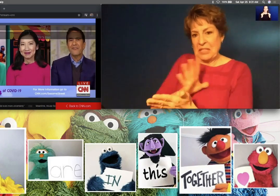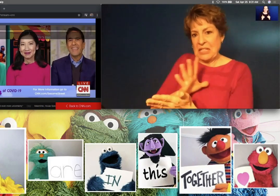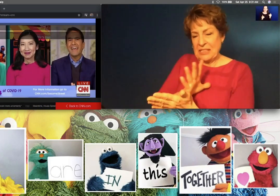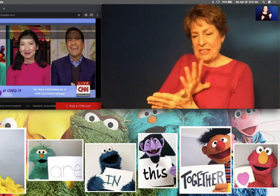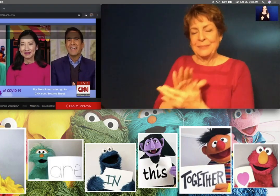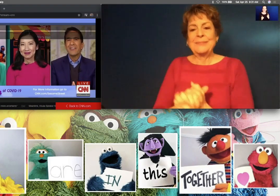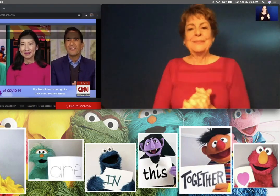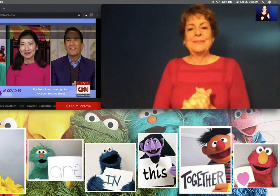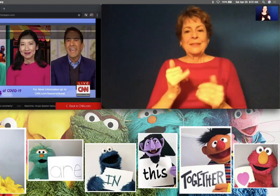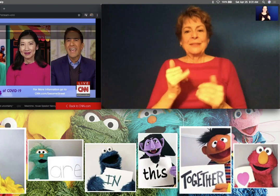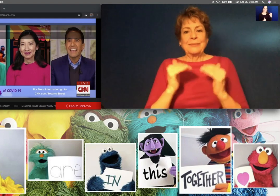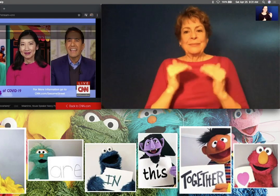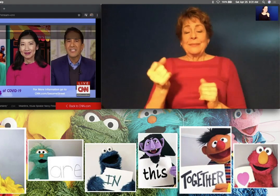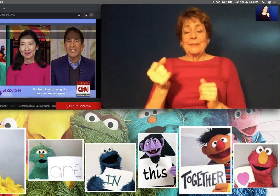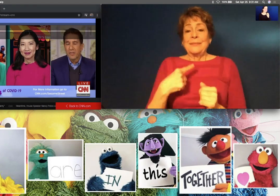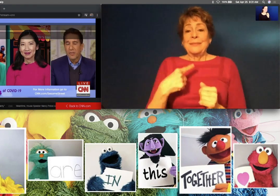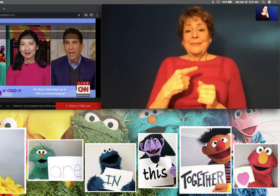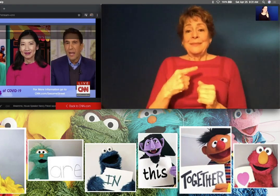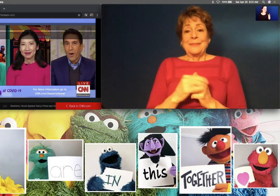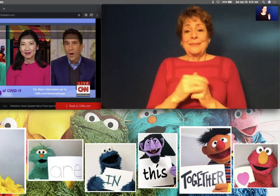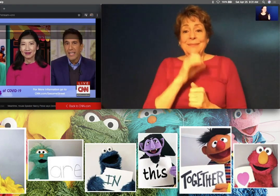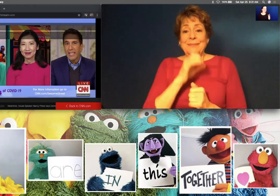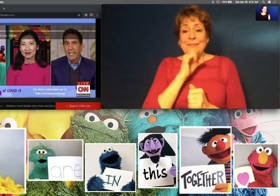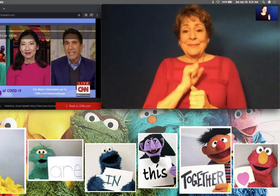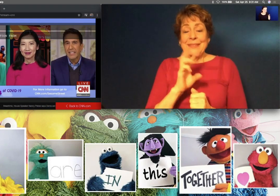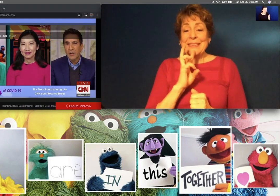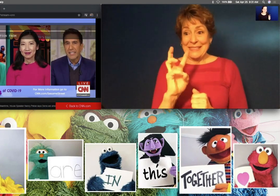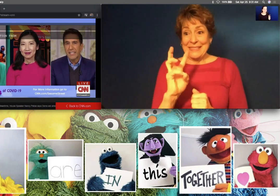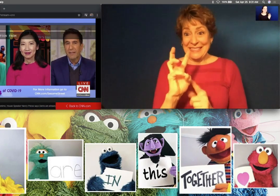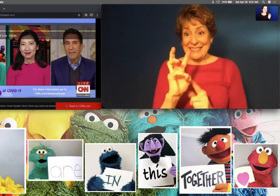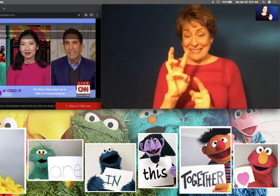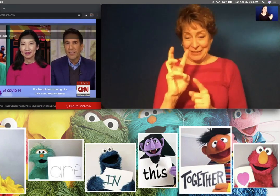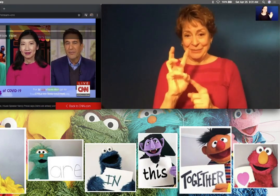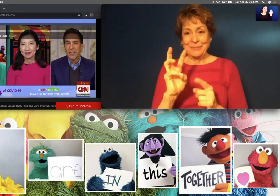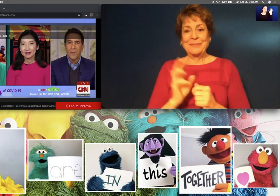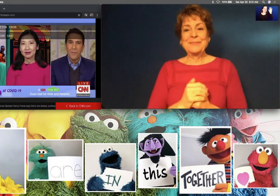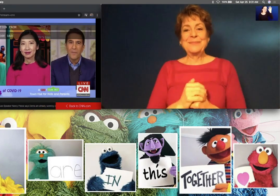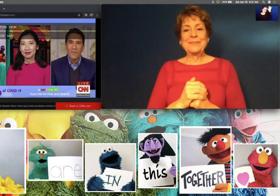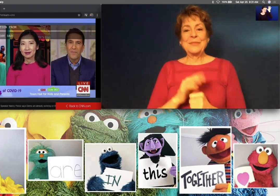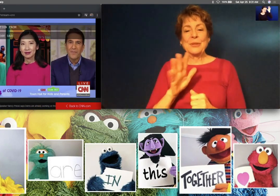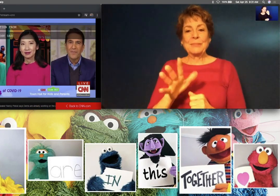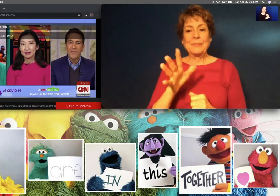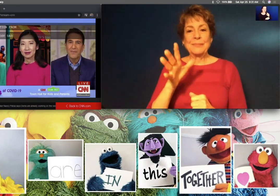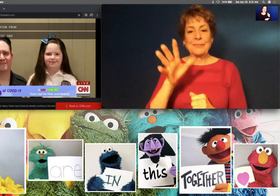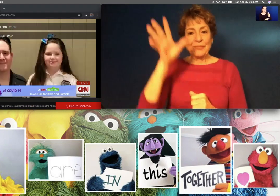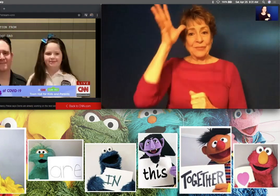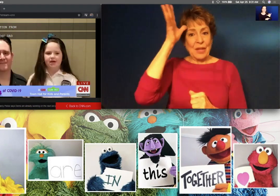6-year-old Sophia, whose dad, Sergeant Brian Bartley, is a New York City police officer.